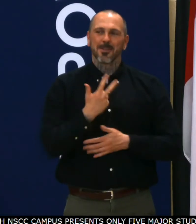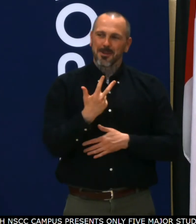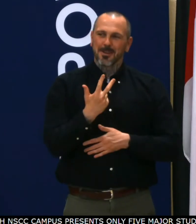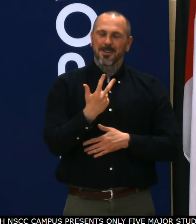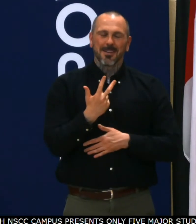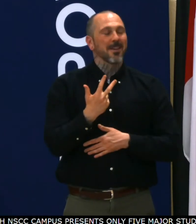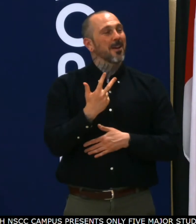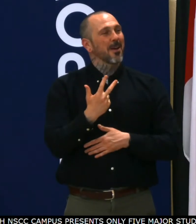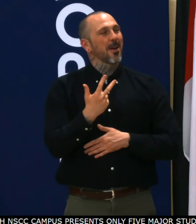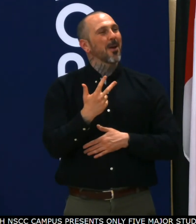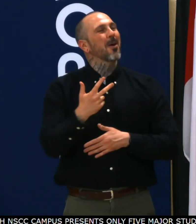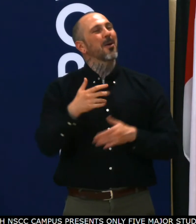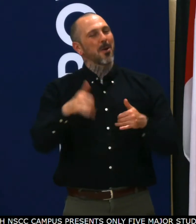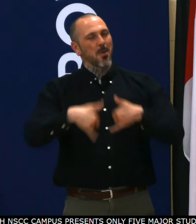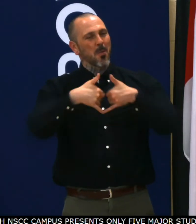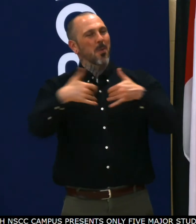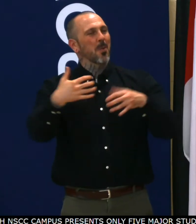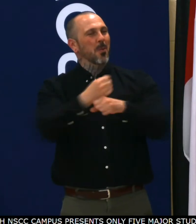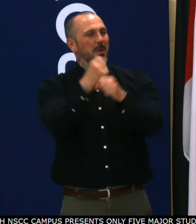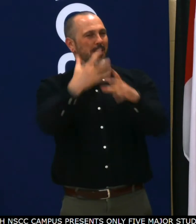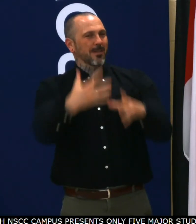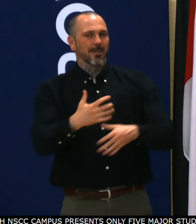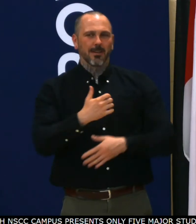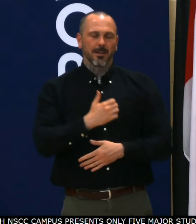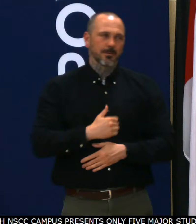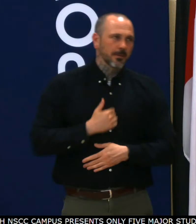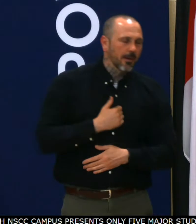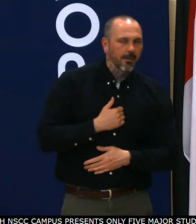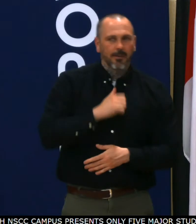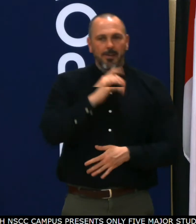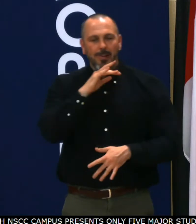award winners. That was hard to get out.